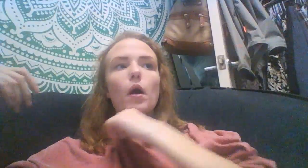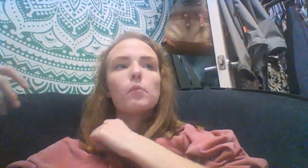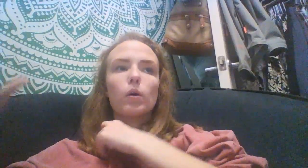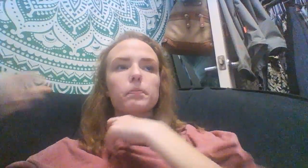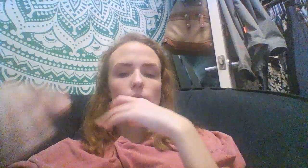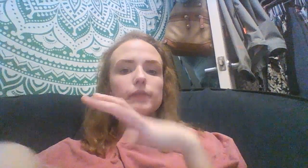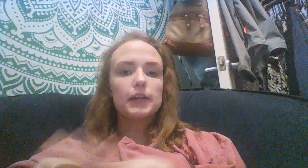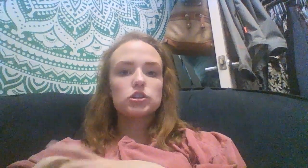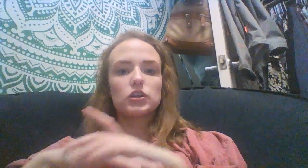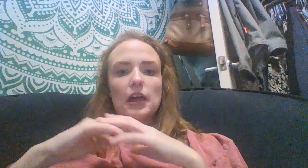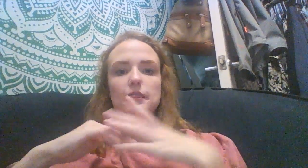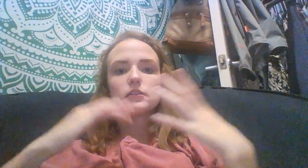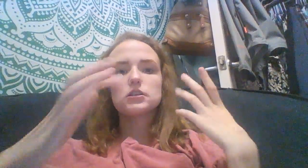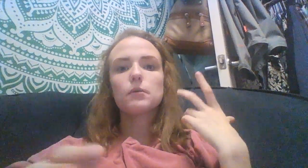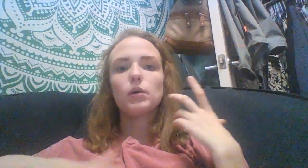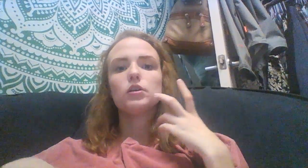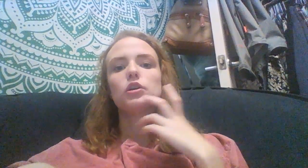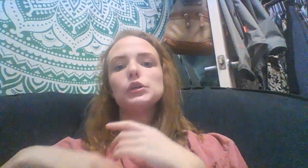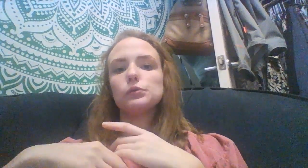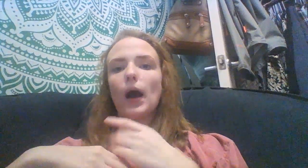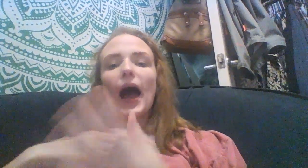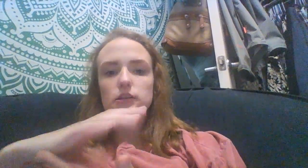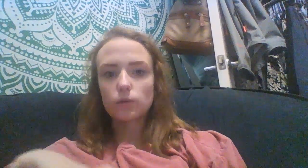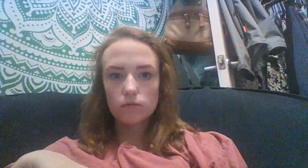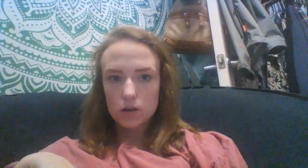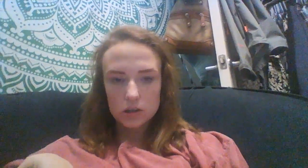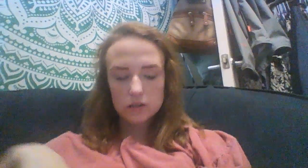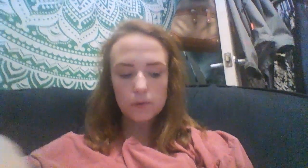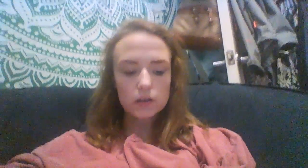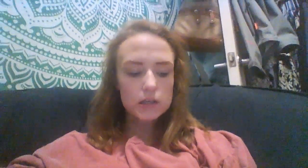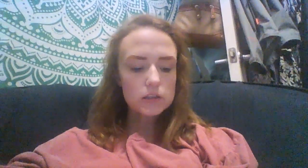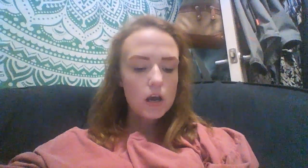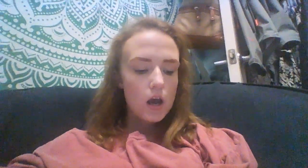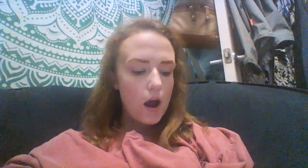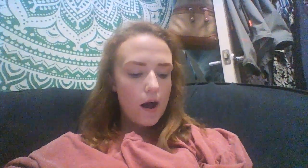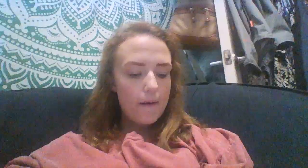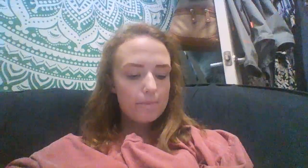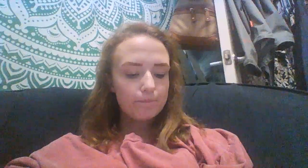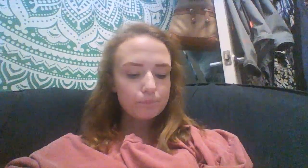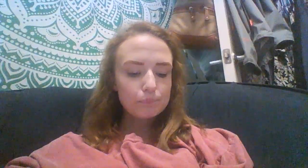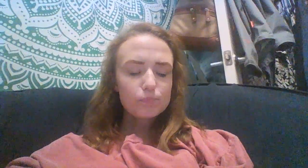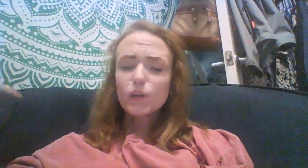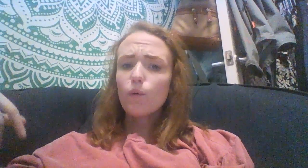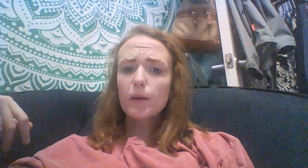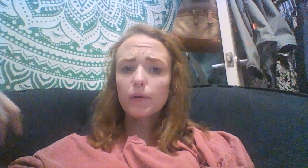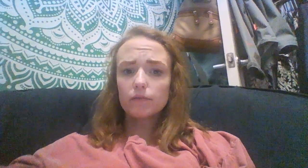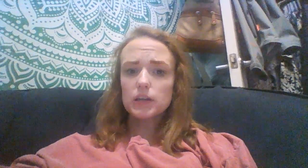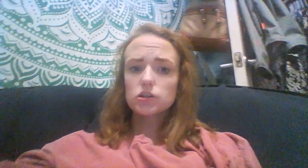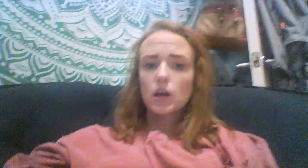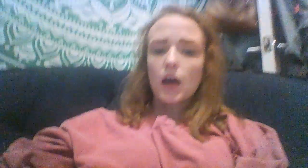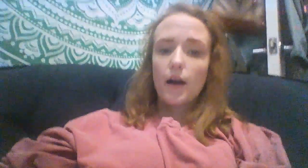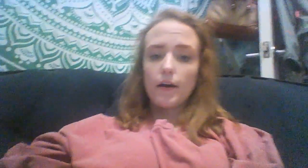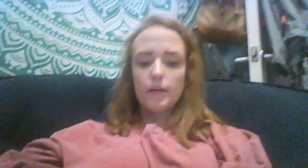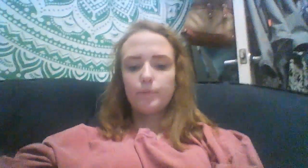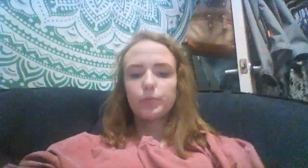more privileged than someone who has one of those disabilities. White privilege.